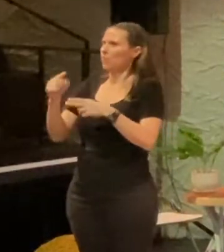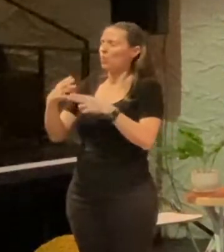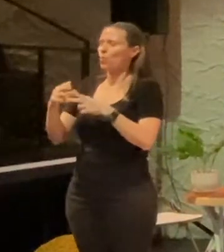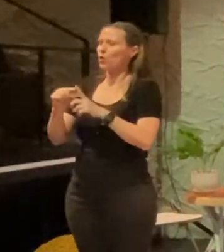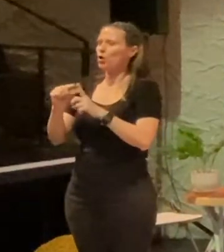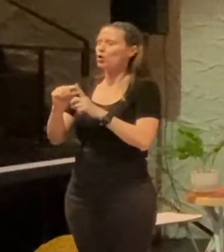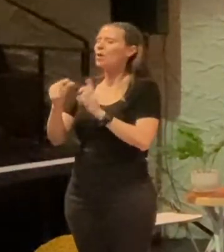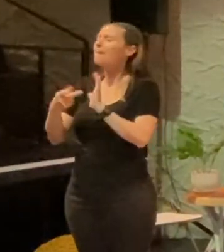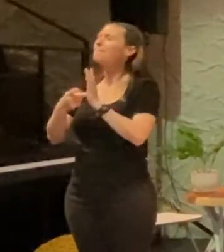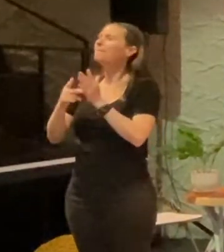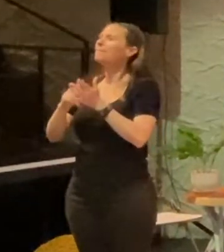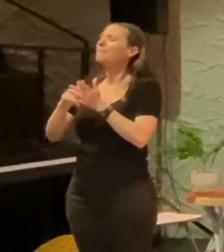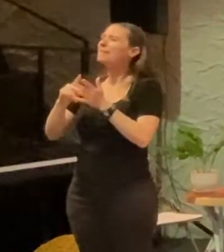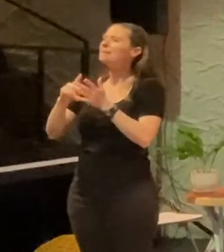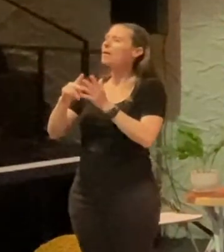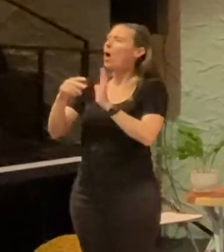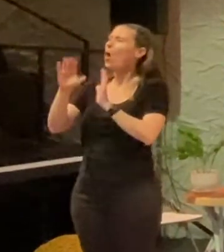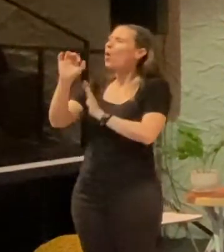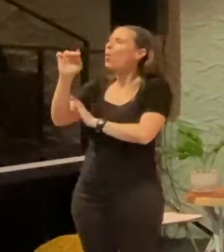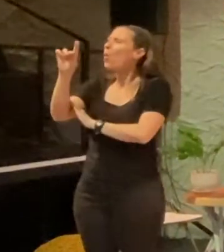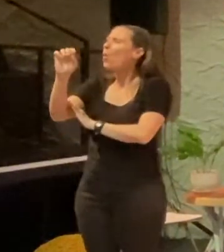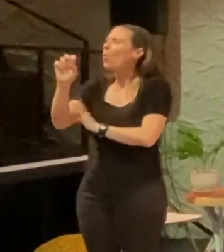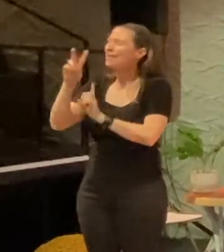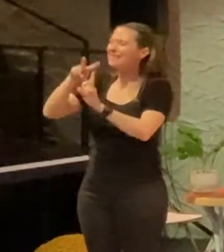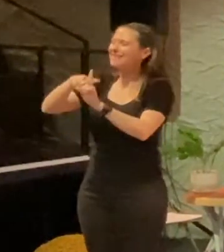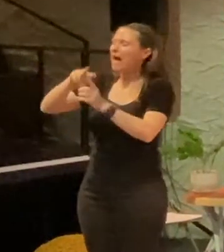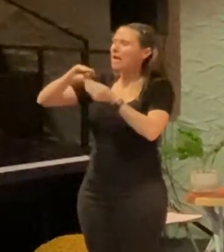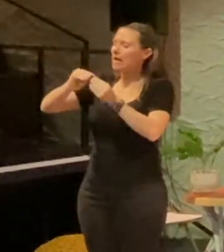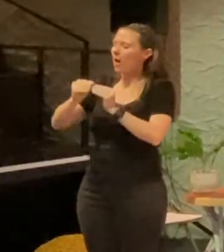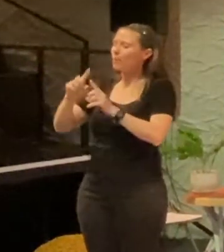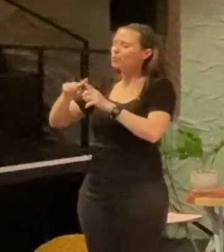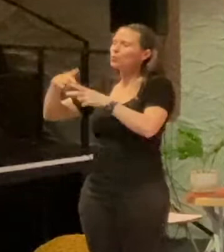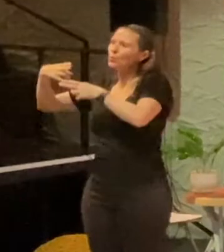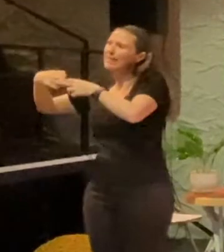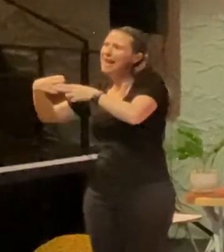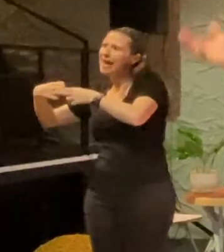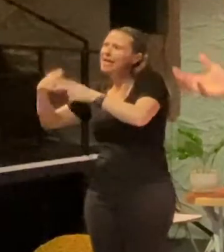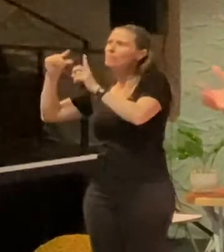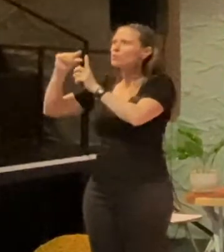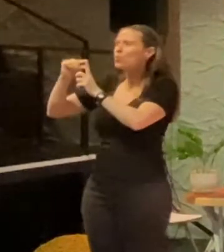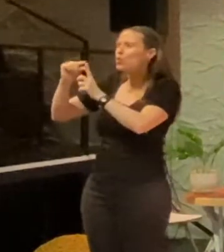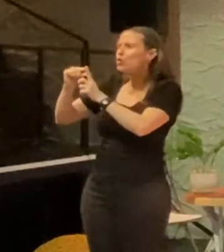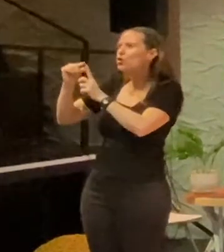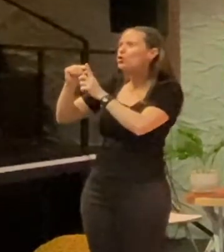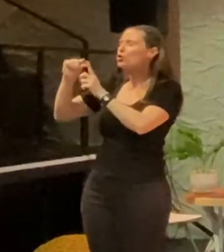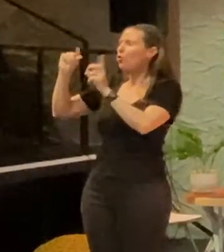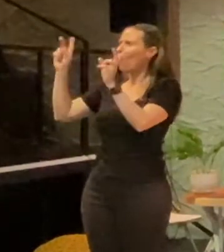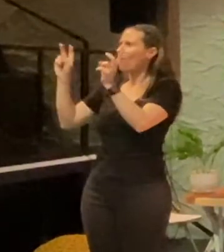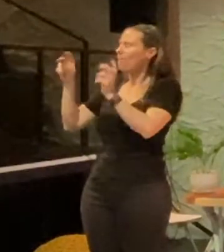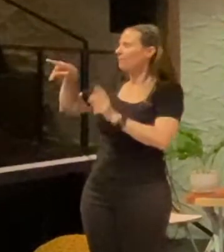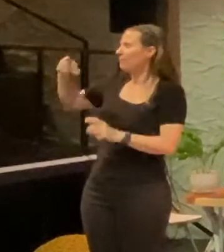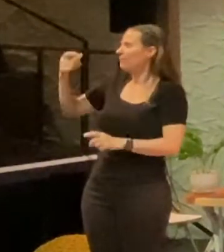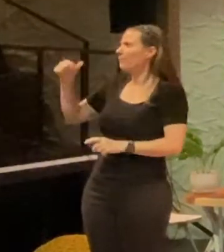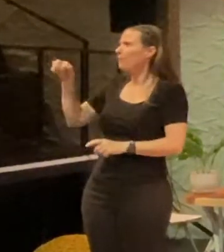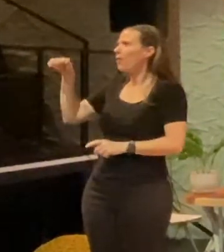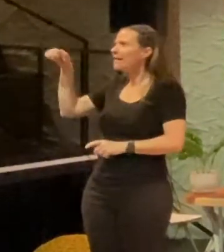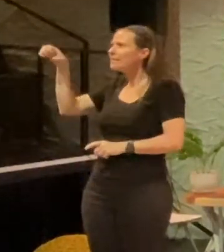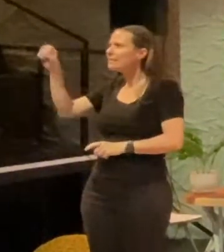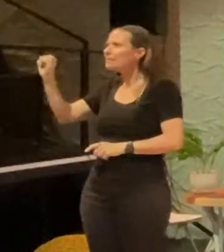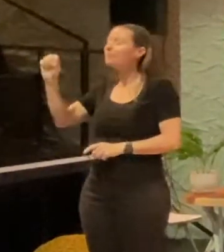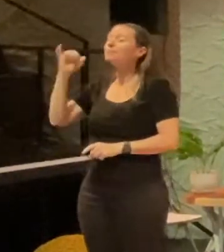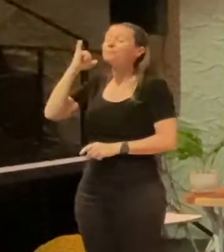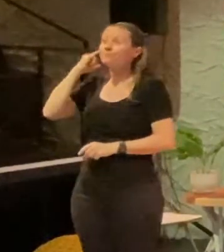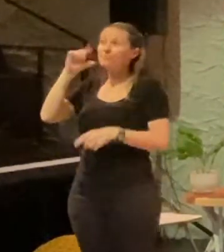is an alphanumeric code of assigning numerical numbers to names or words or phrases based on letters. So think about, like, if